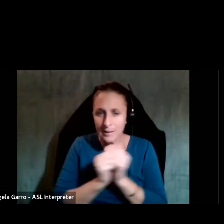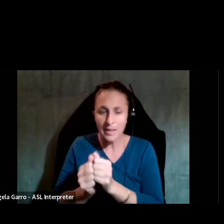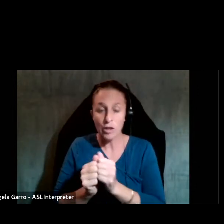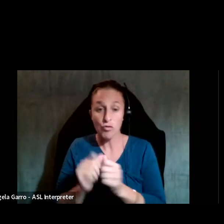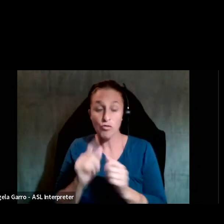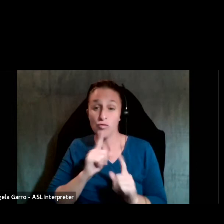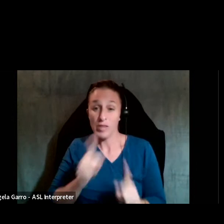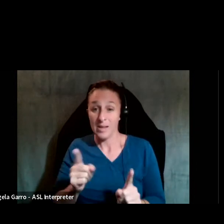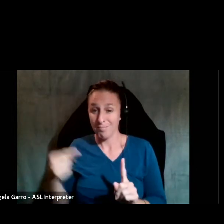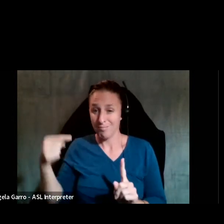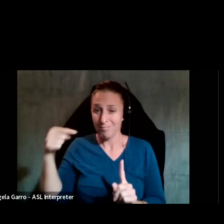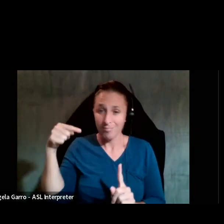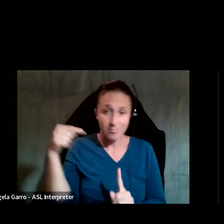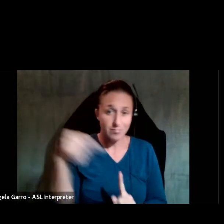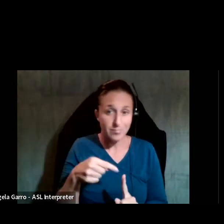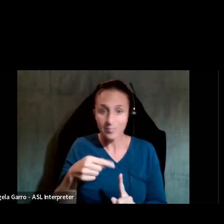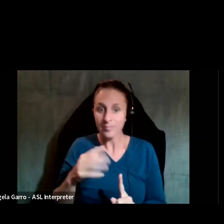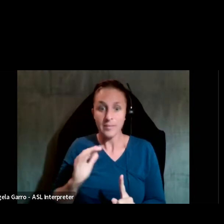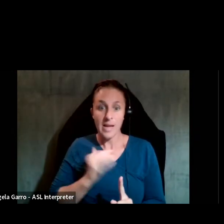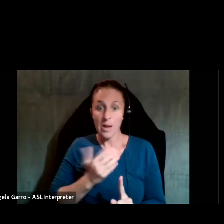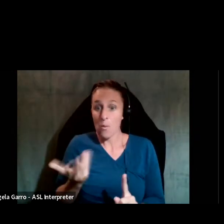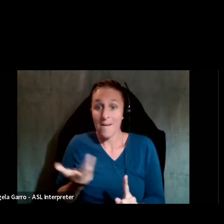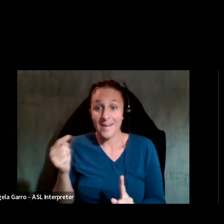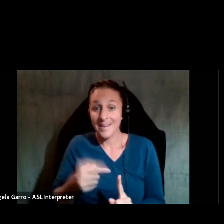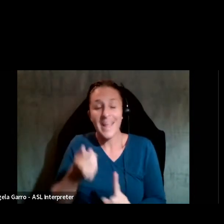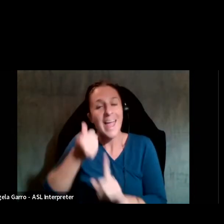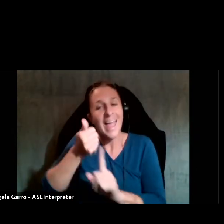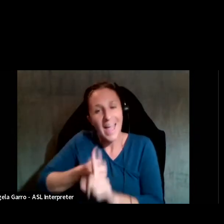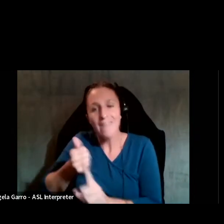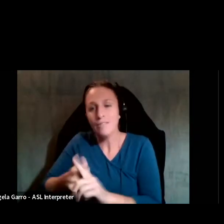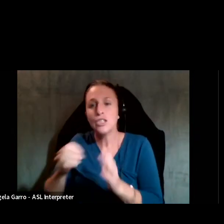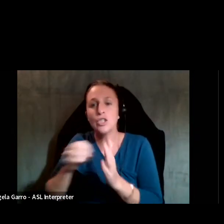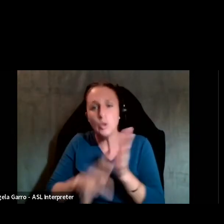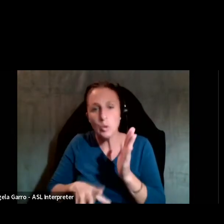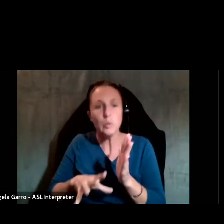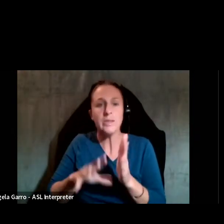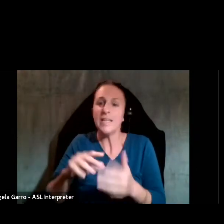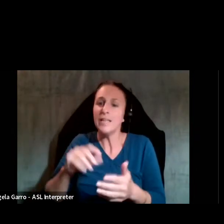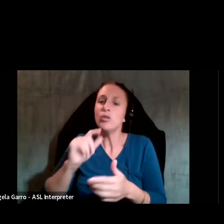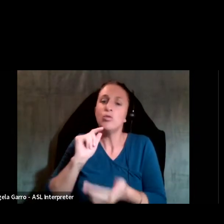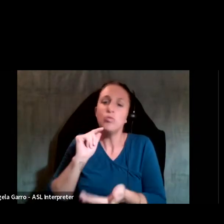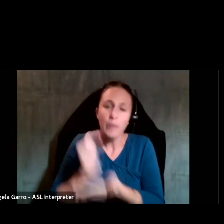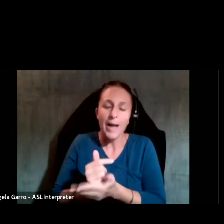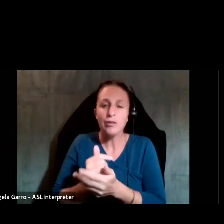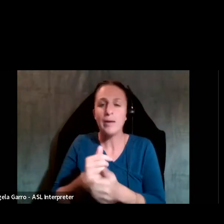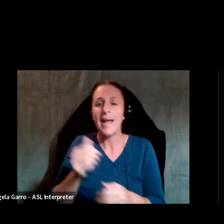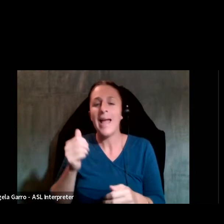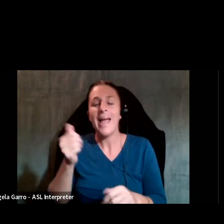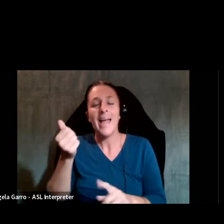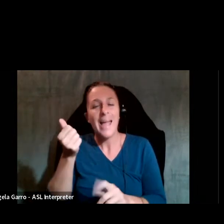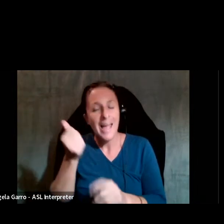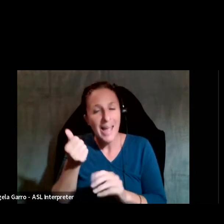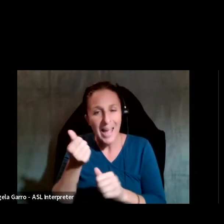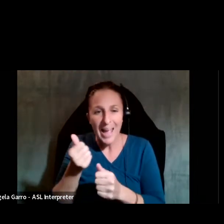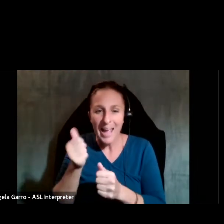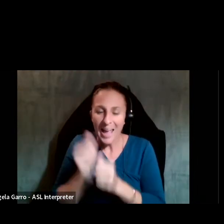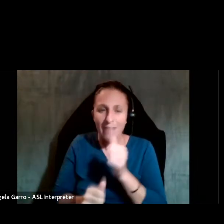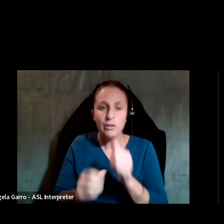that, our what is that every single student graduates and every single student thrives. And we need to do that as a